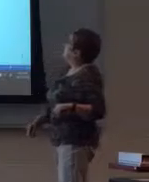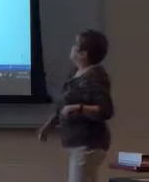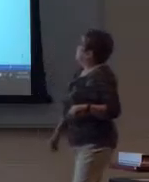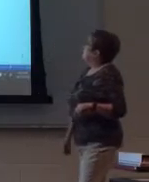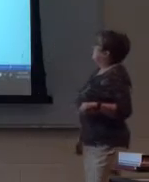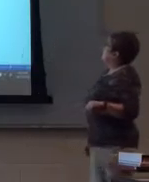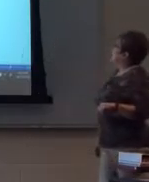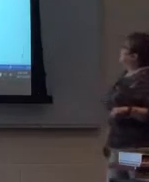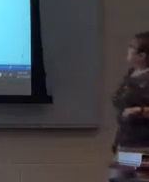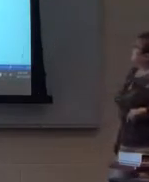All right.